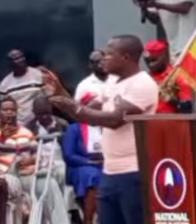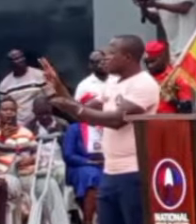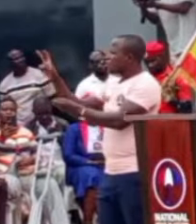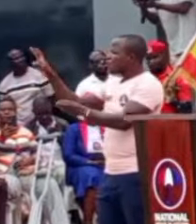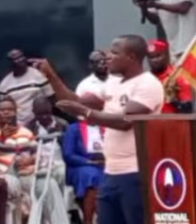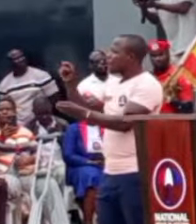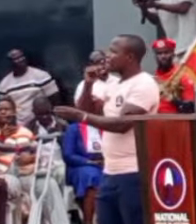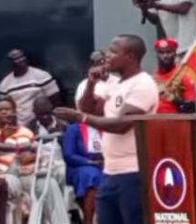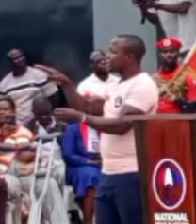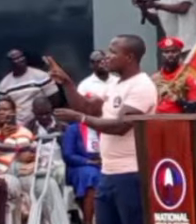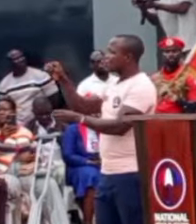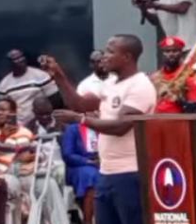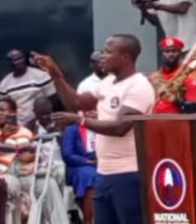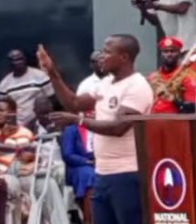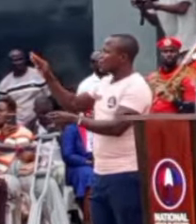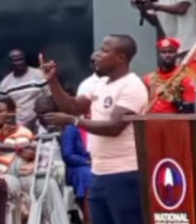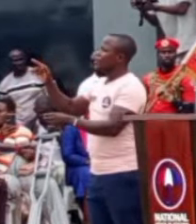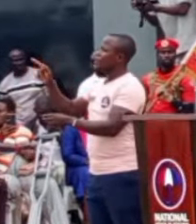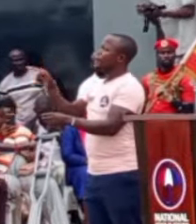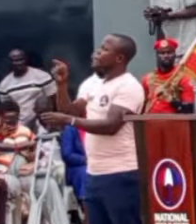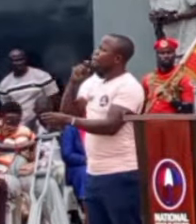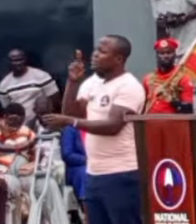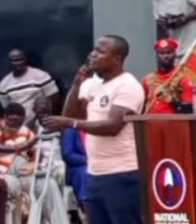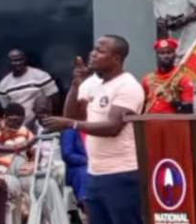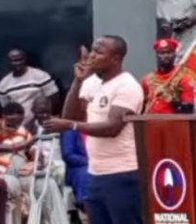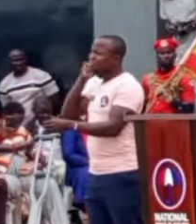nti omwana oyo eyali tawulira ye